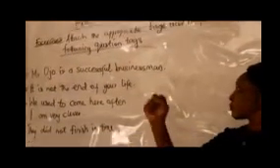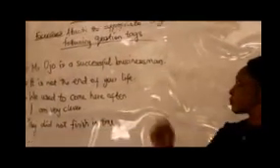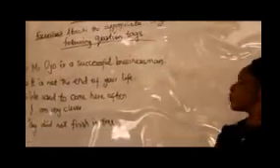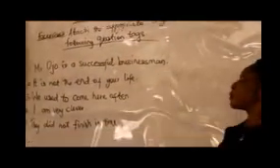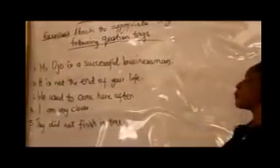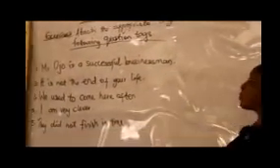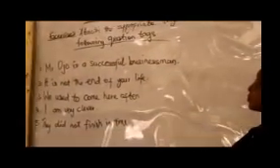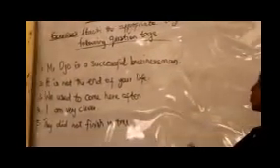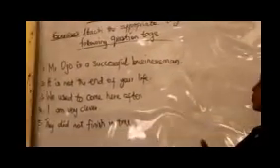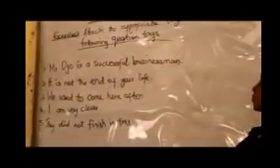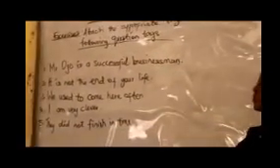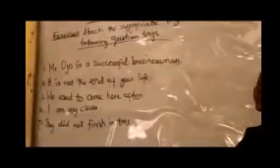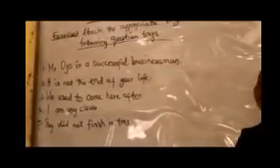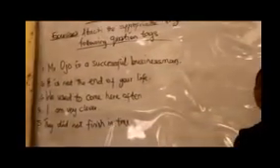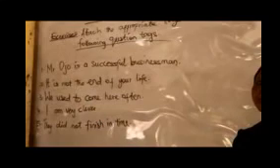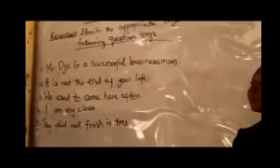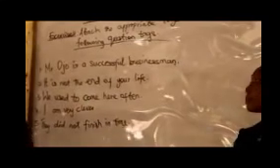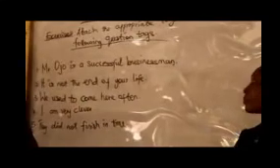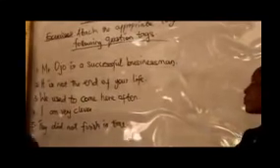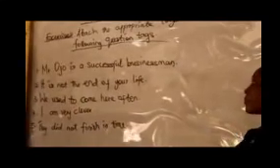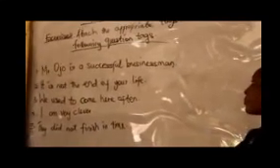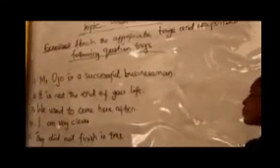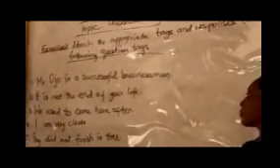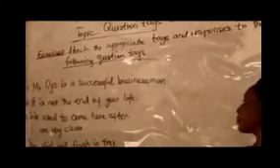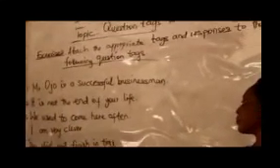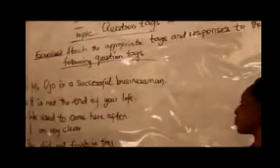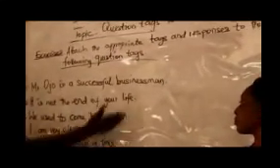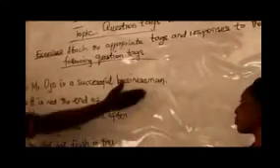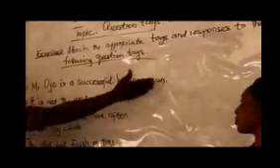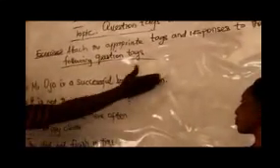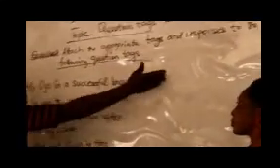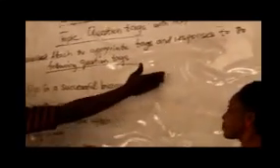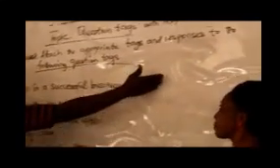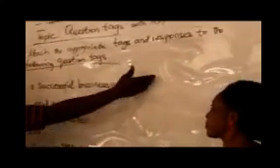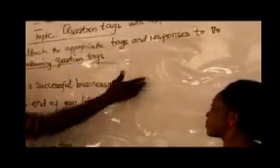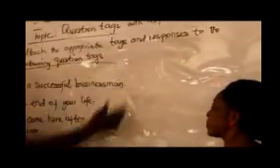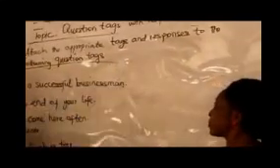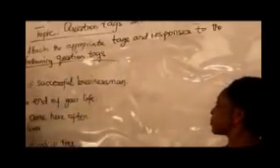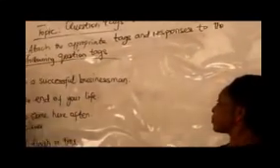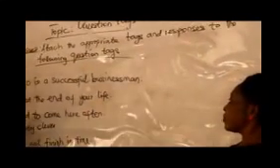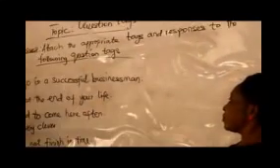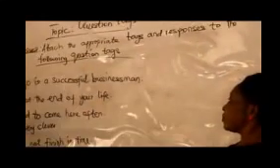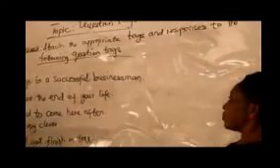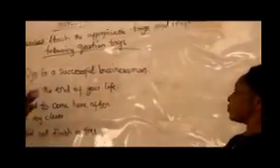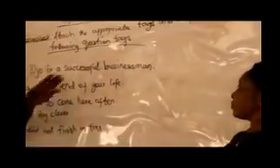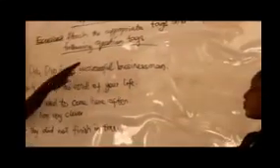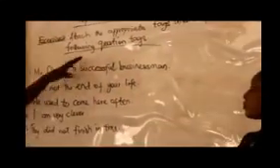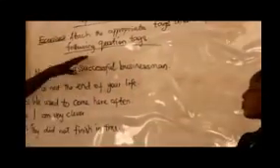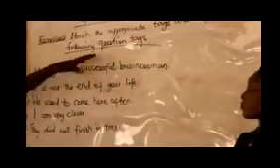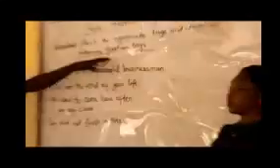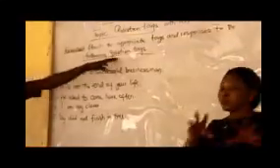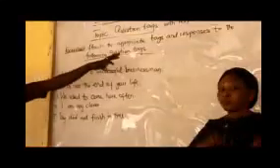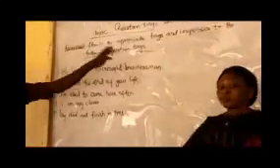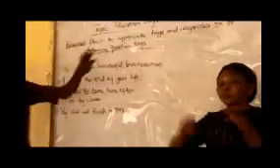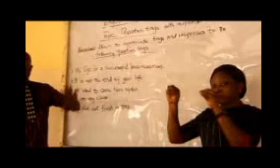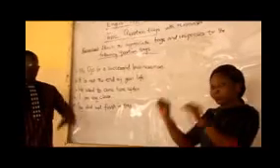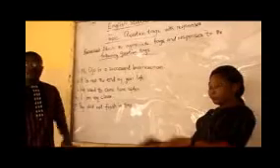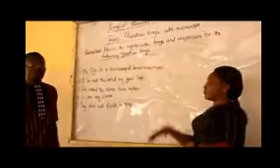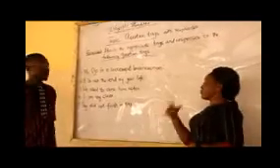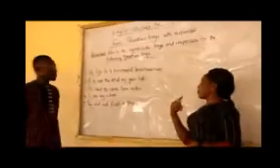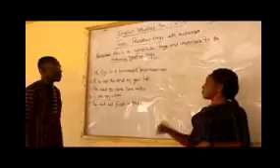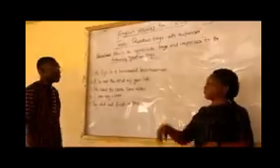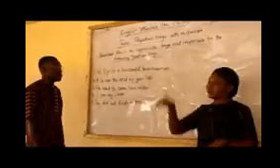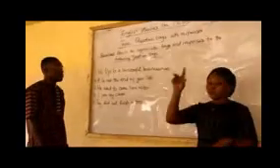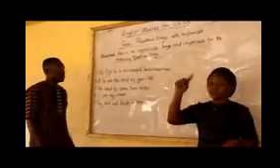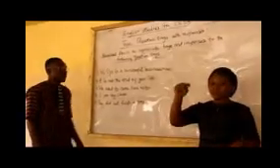tags. Initially, I've wanted to put the tags myself and allow you to supply the